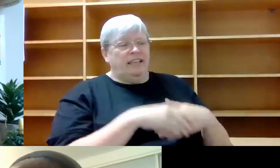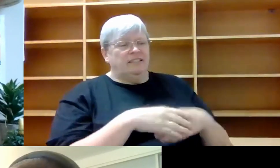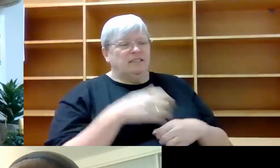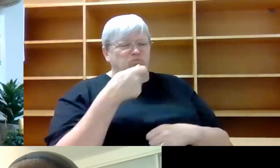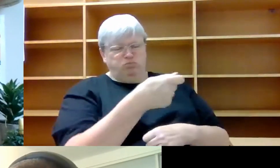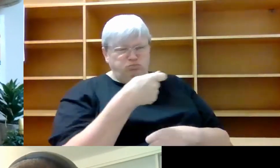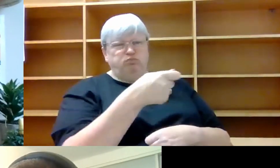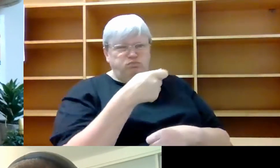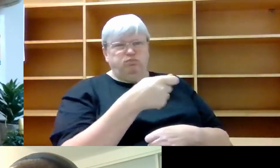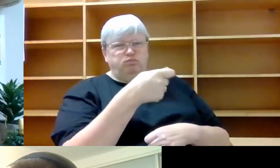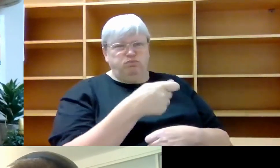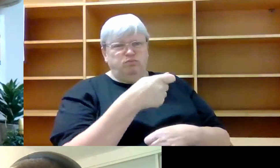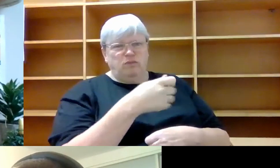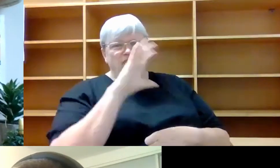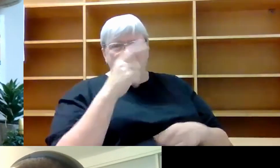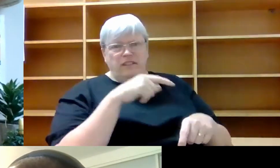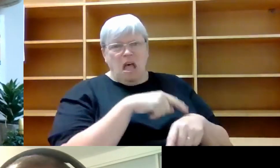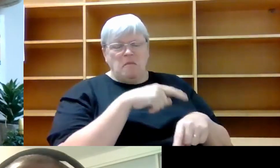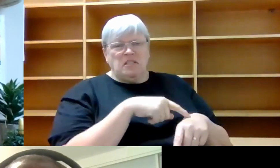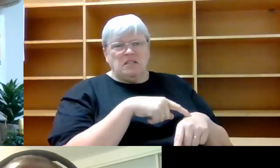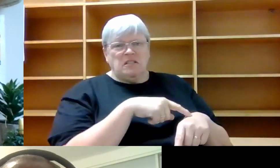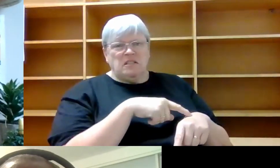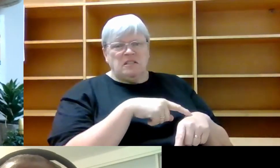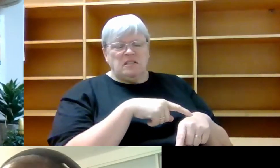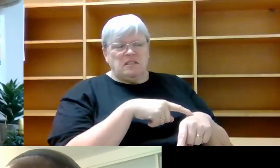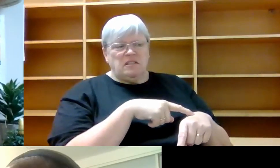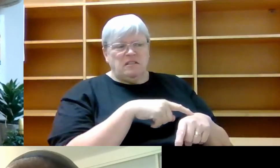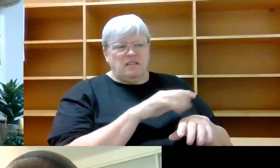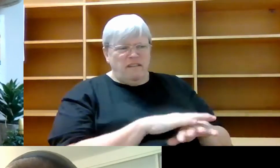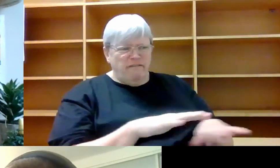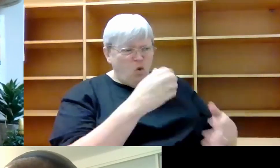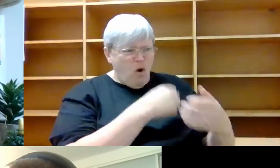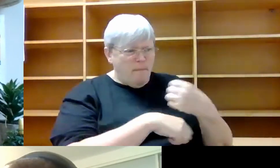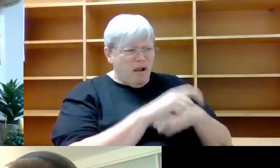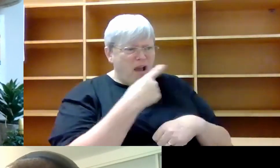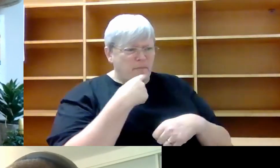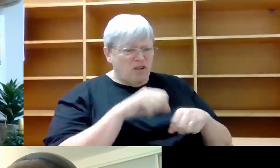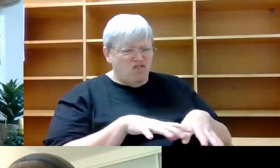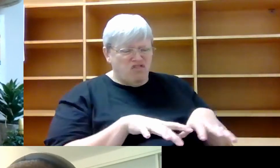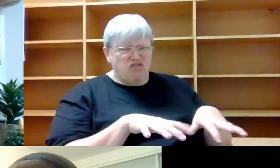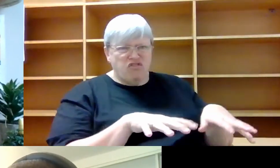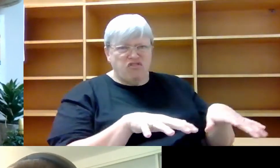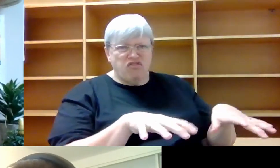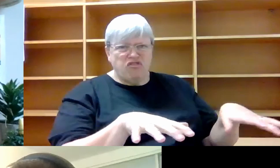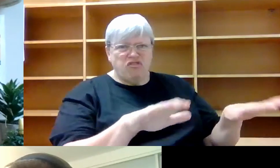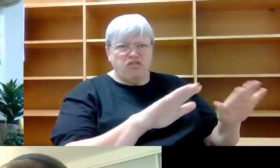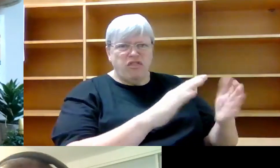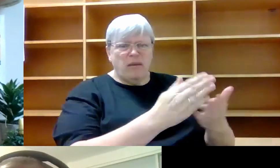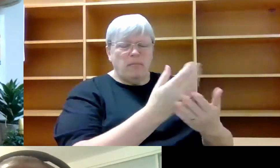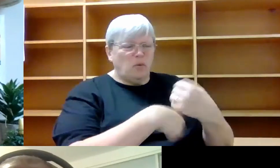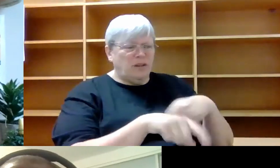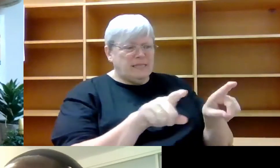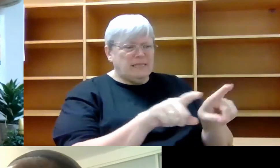5 times. The wooden floor turned red, staining the book. Some tiny ants scarpered. Some